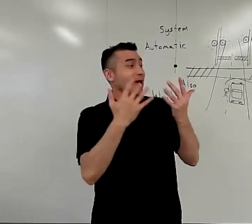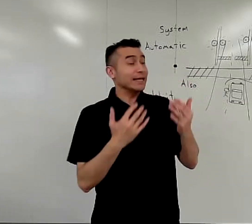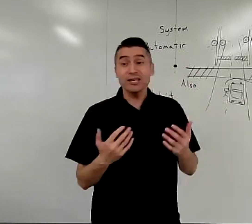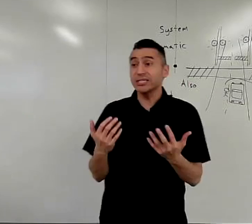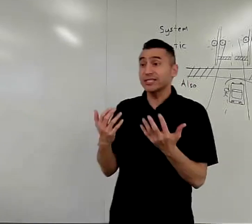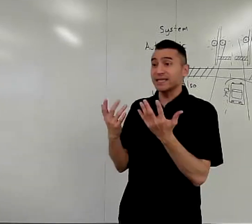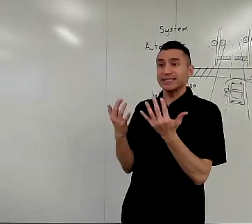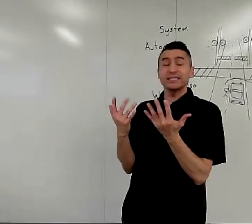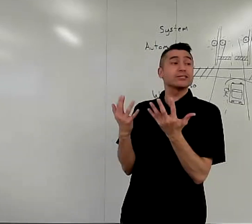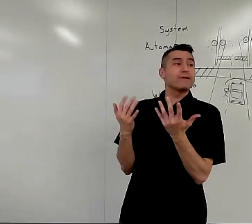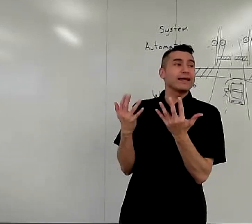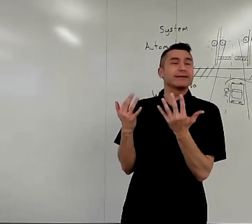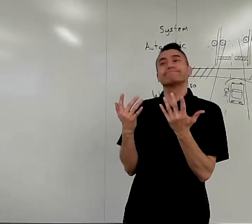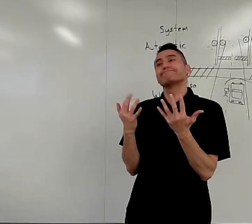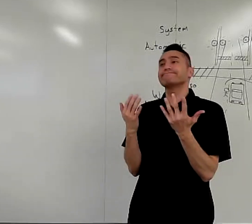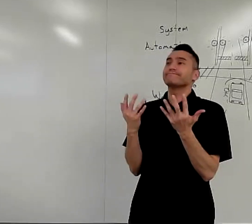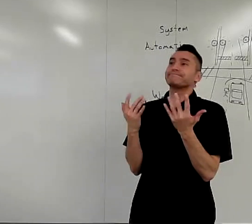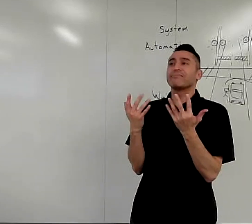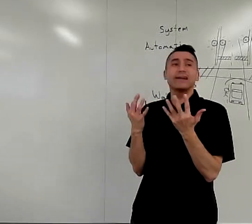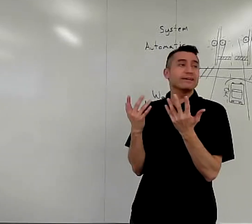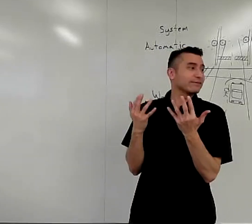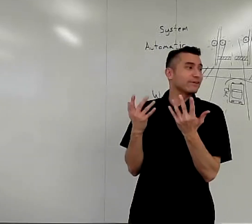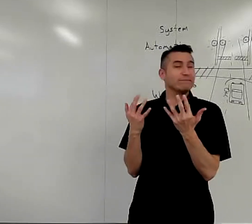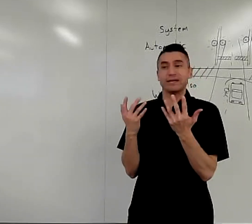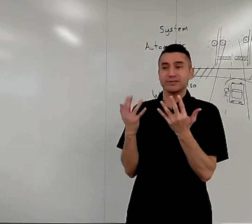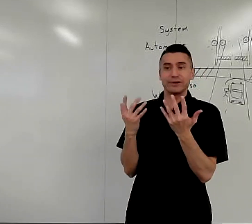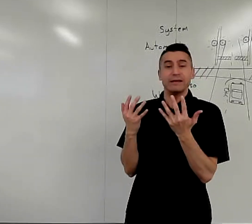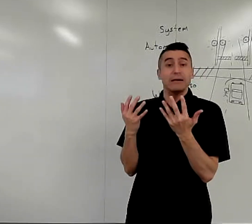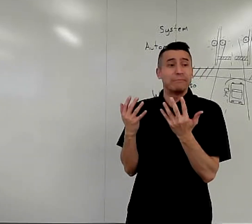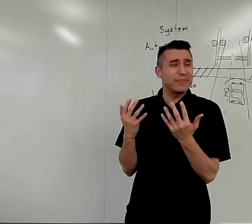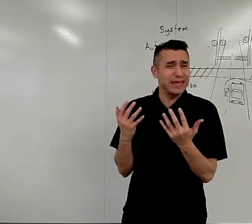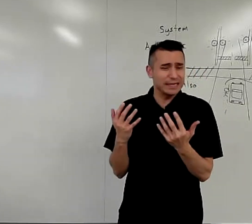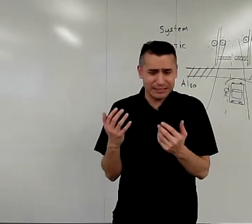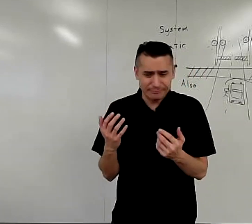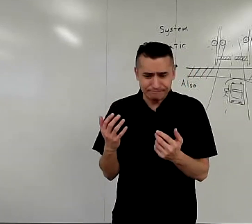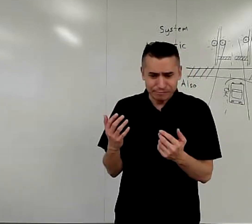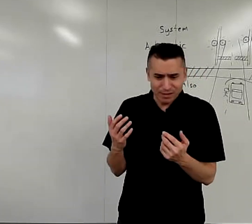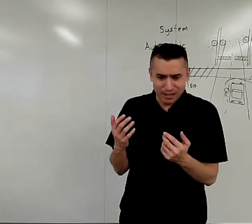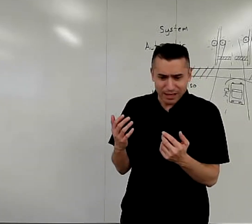Yeah, it's not just this. This is just waiting. Waiting like 5 minutes, right? But this,